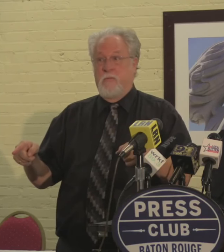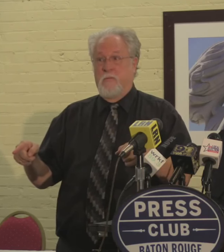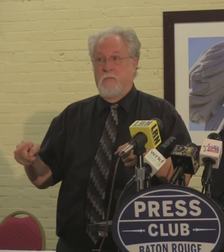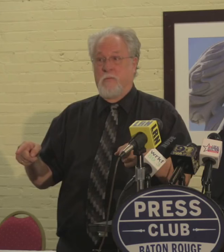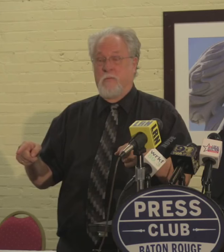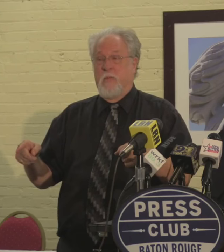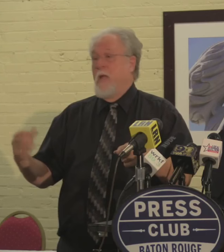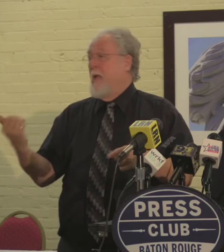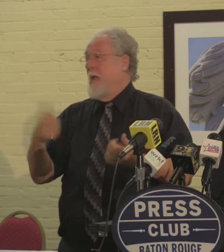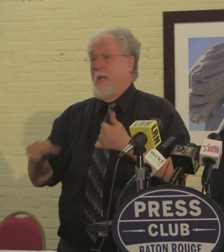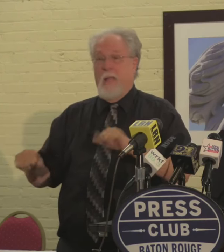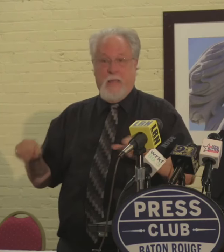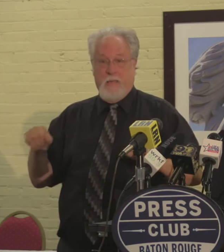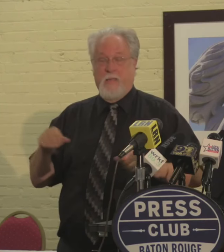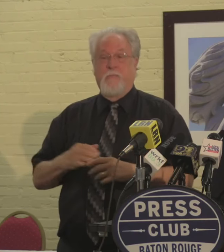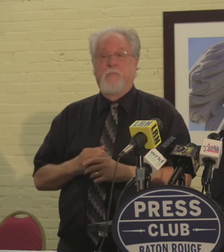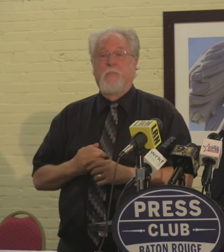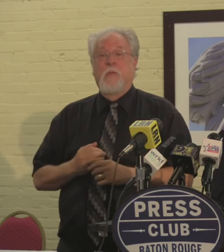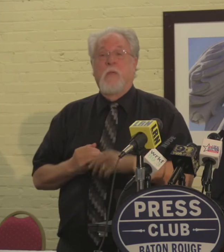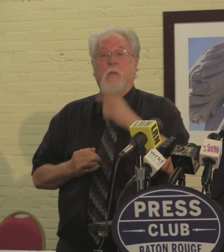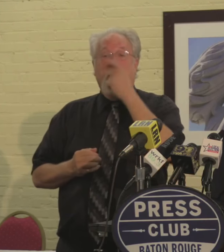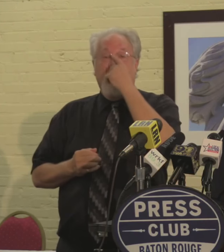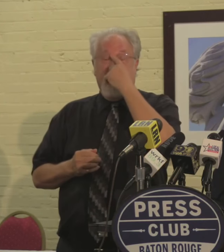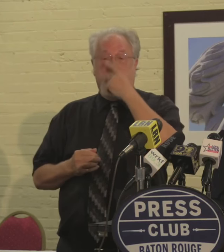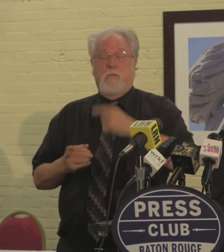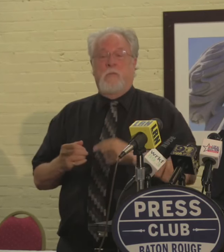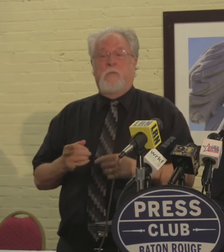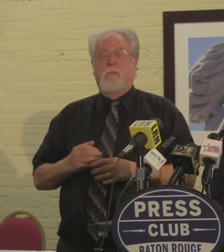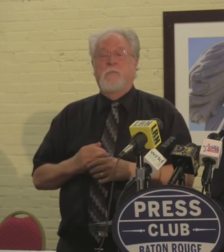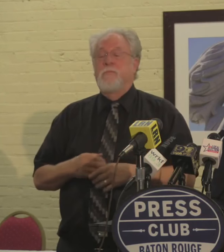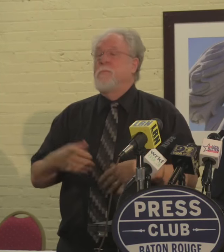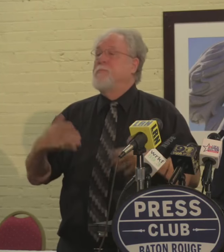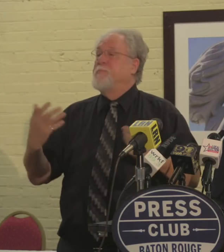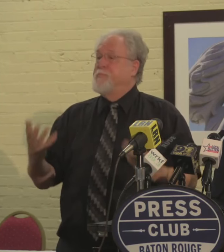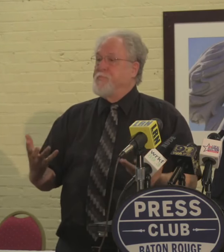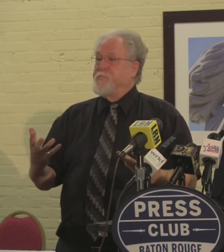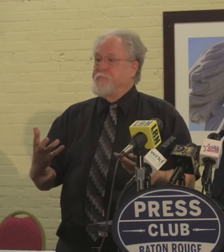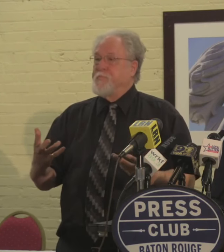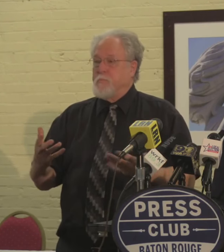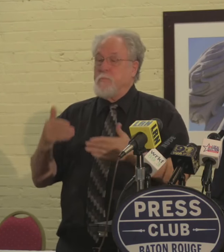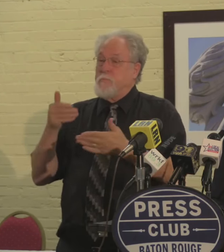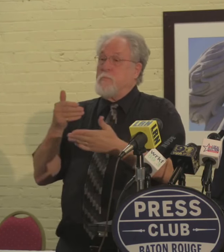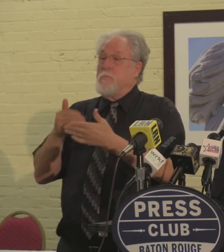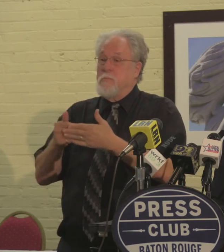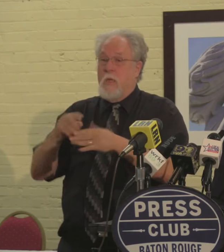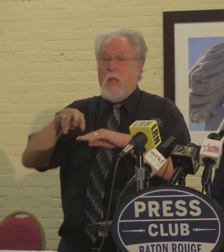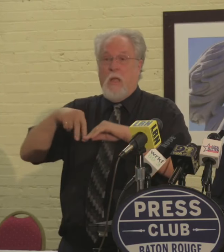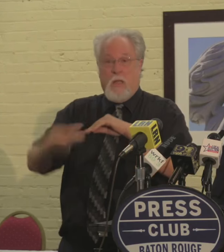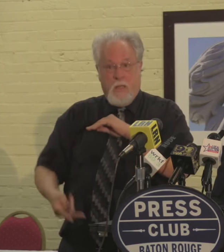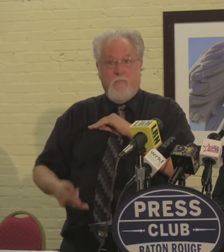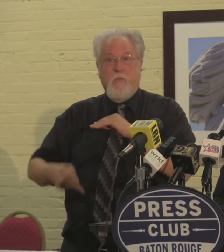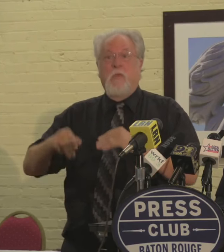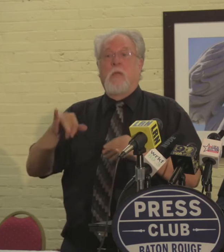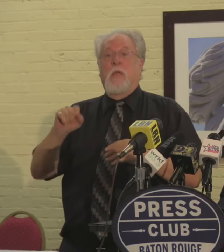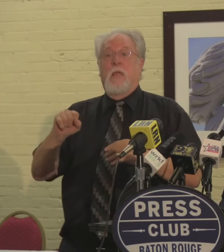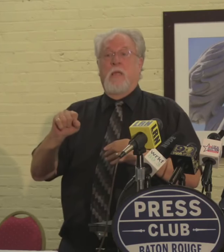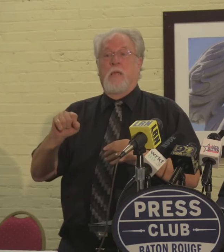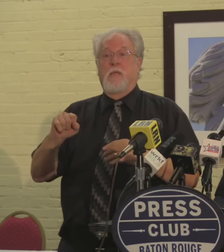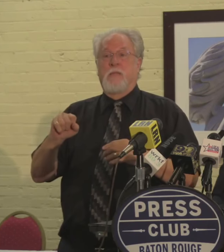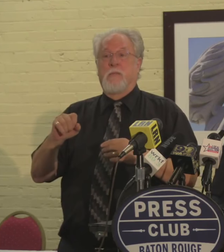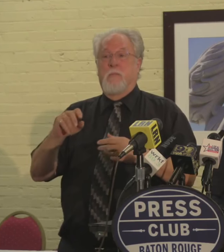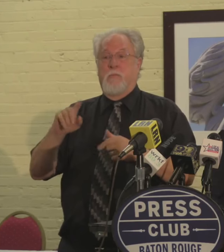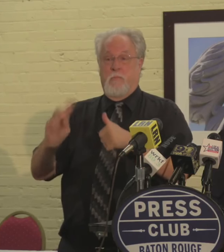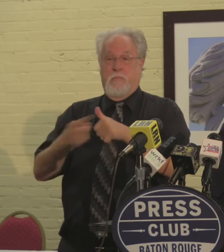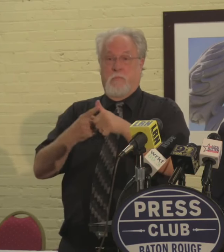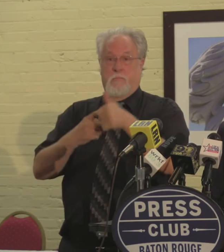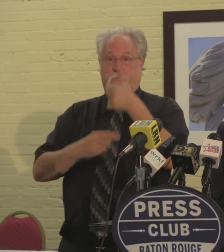make these types of cuts. So fixing the cliff is priority number